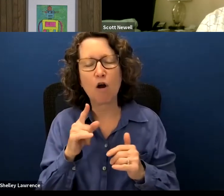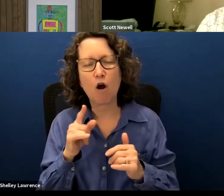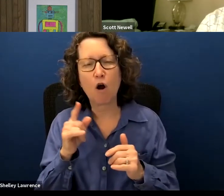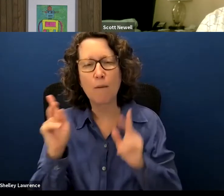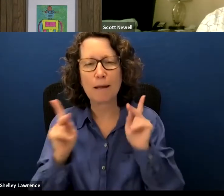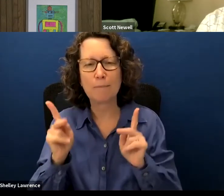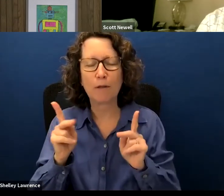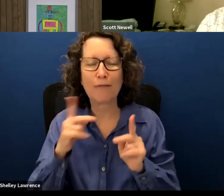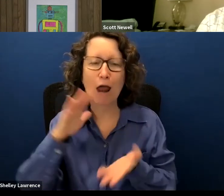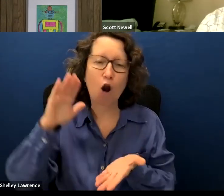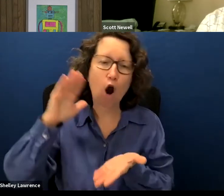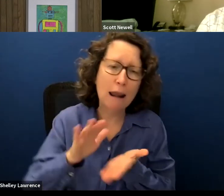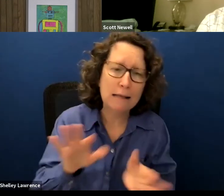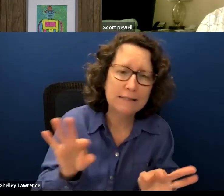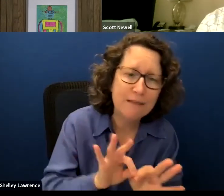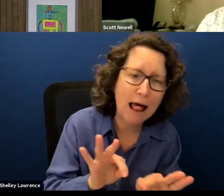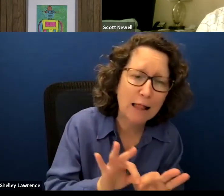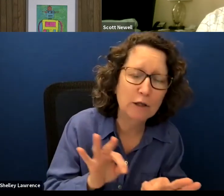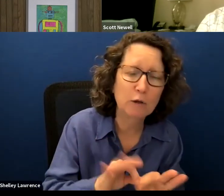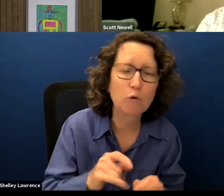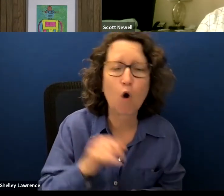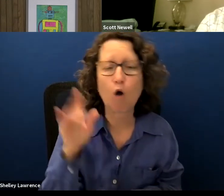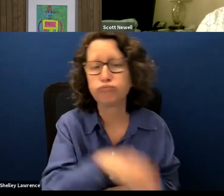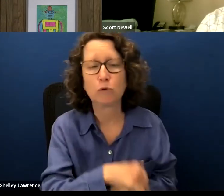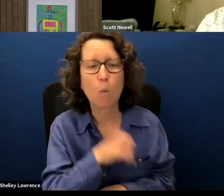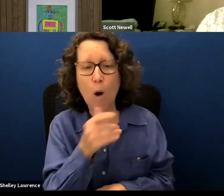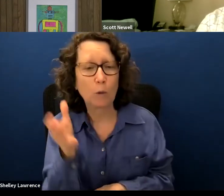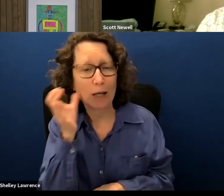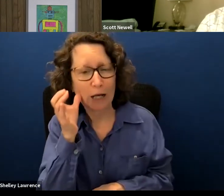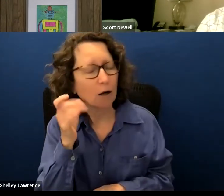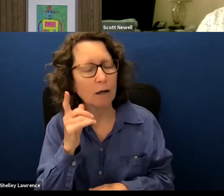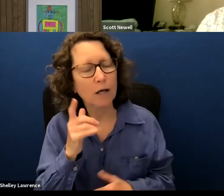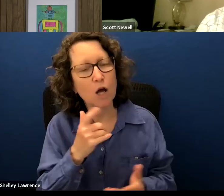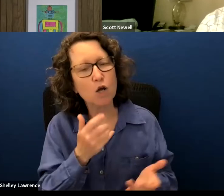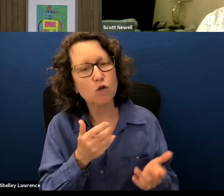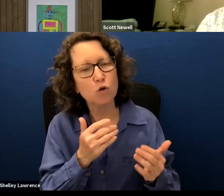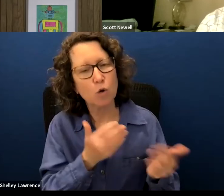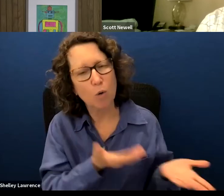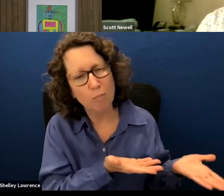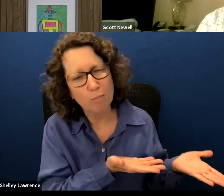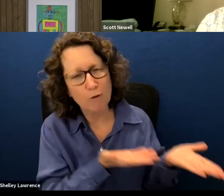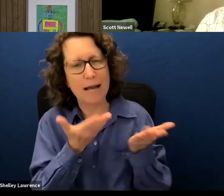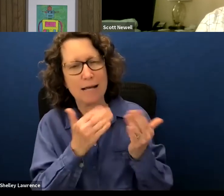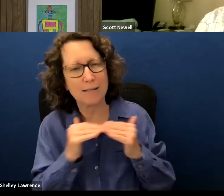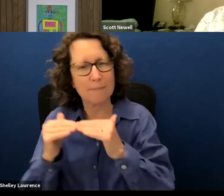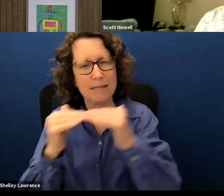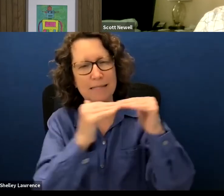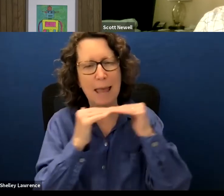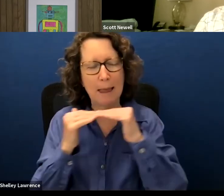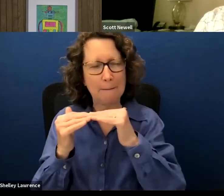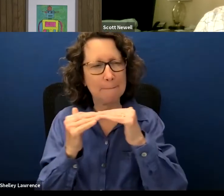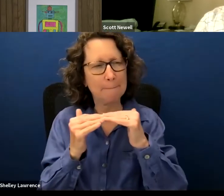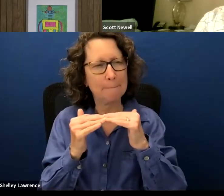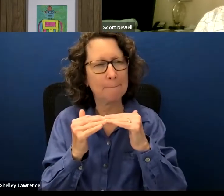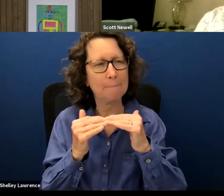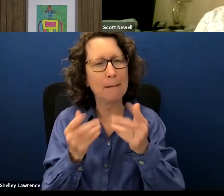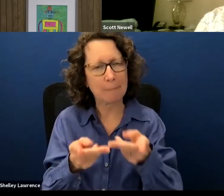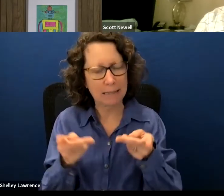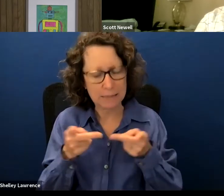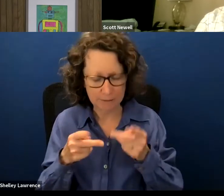are lesser in value that should not be heard, to bring us up all to the same equitable